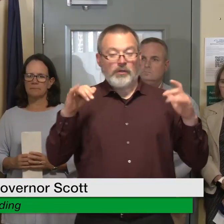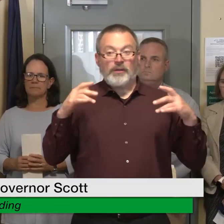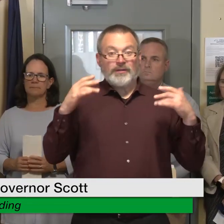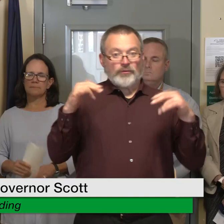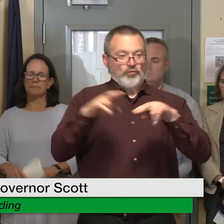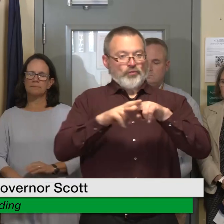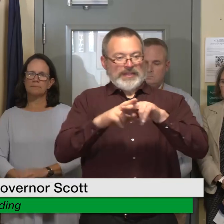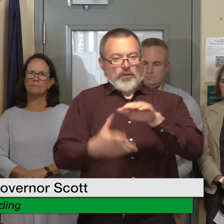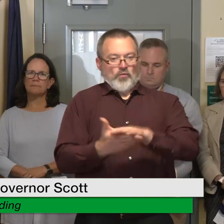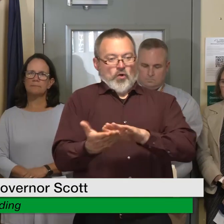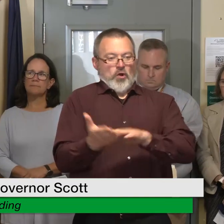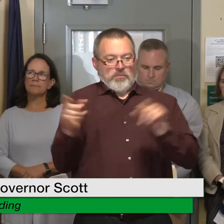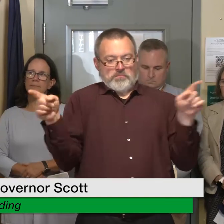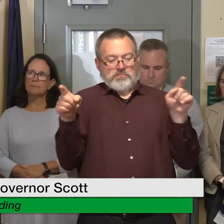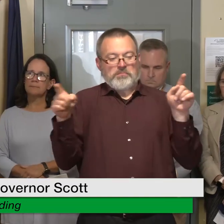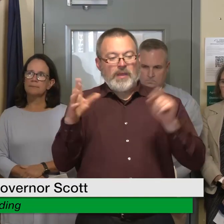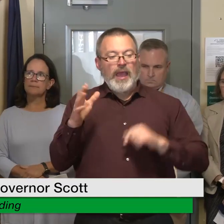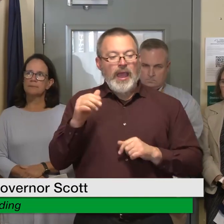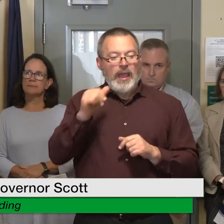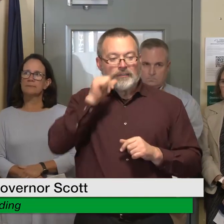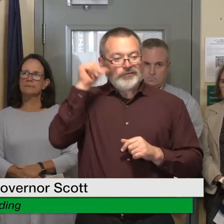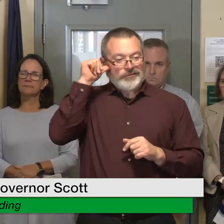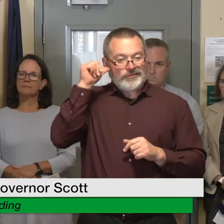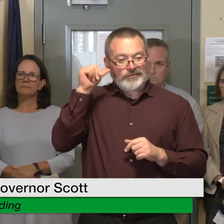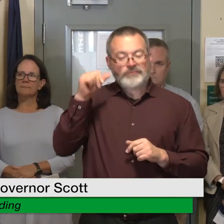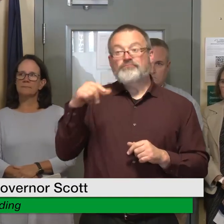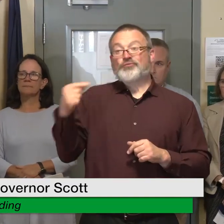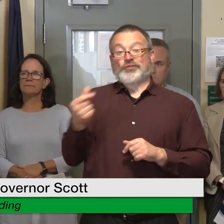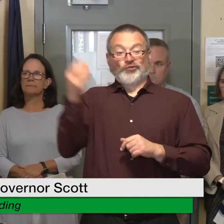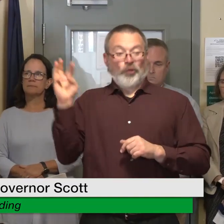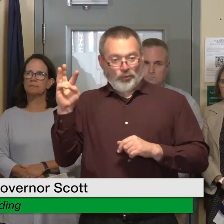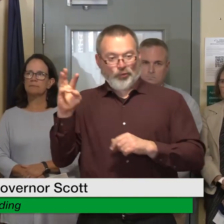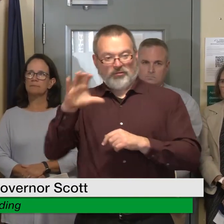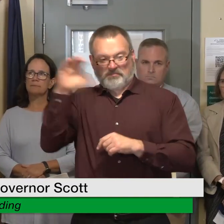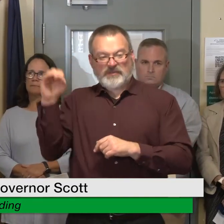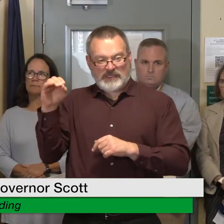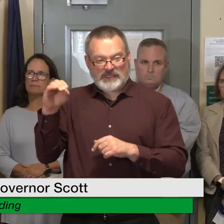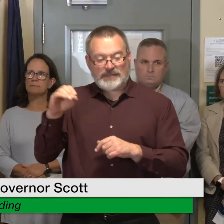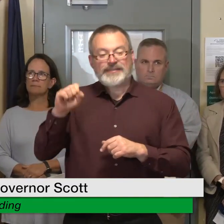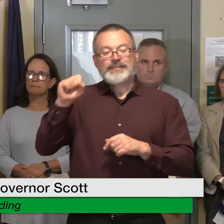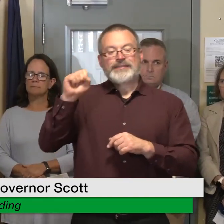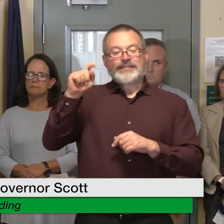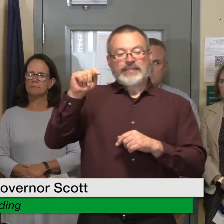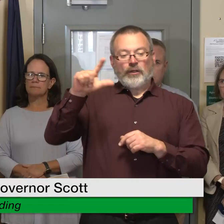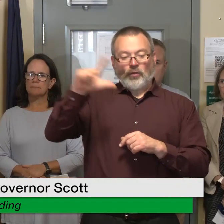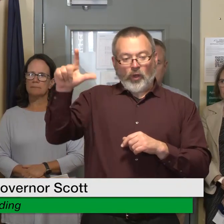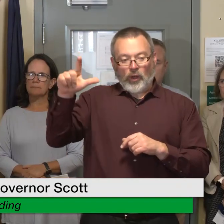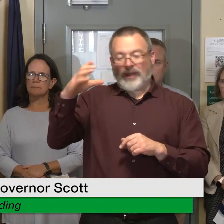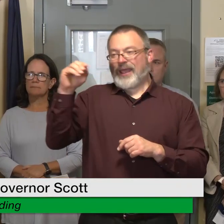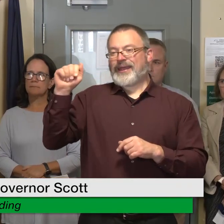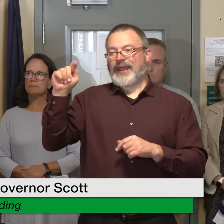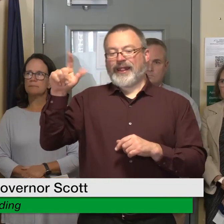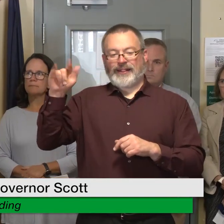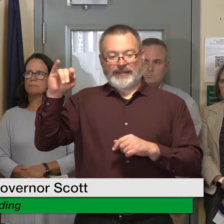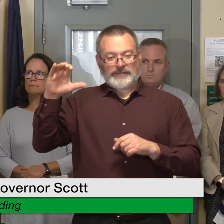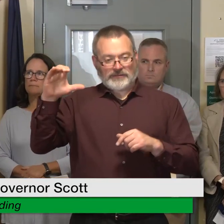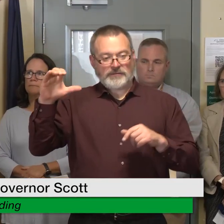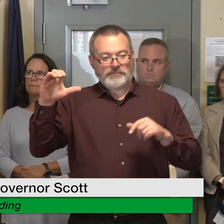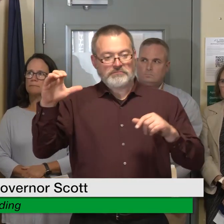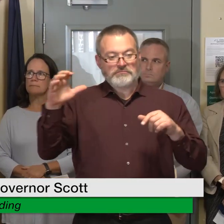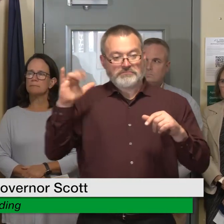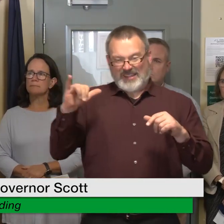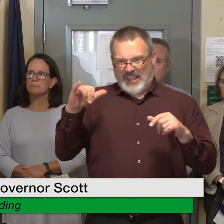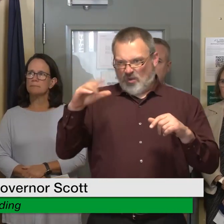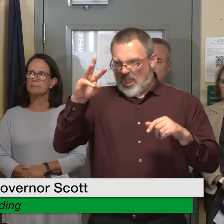Yesterday, Genesee and Wyoming reopened the St. Lawrence and Atlantic, which had 9 places that were washed